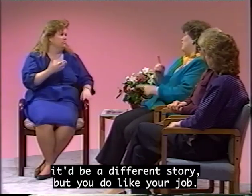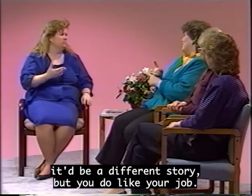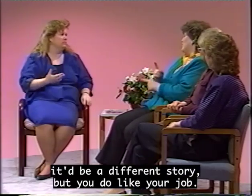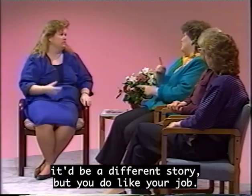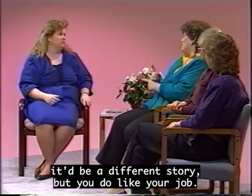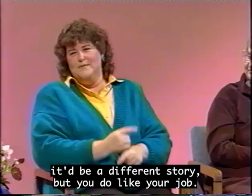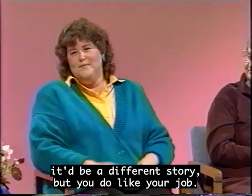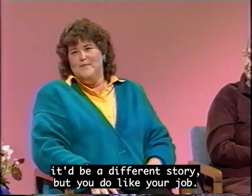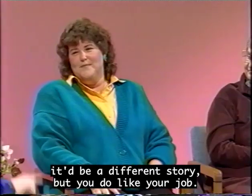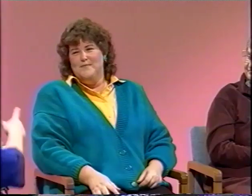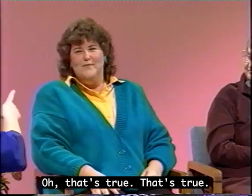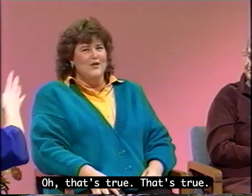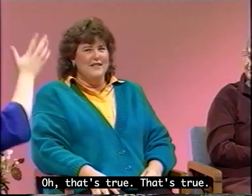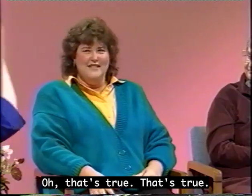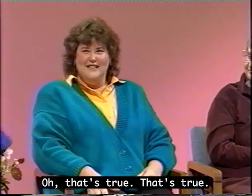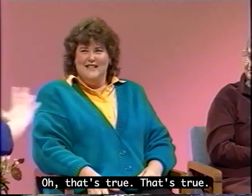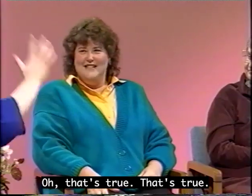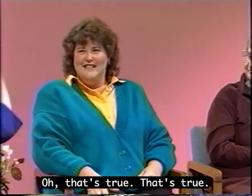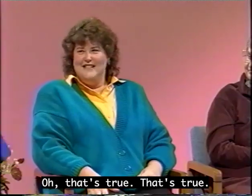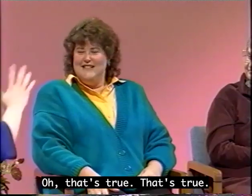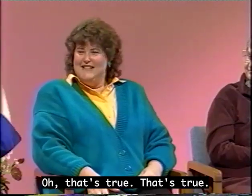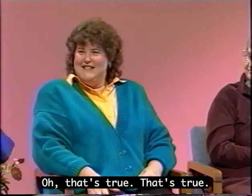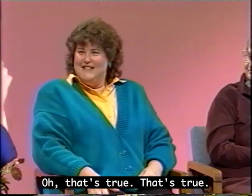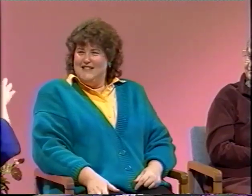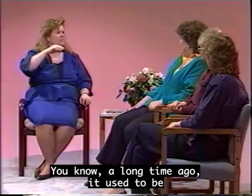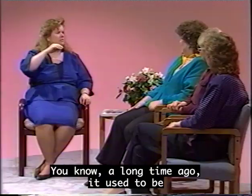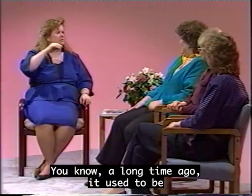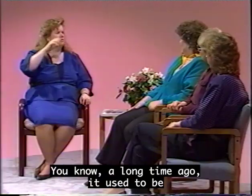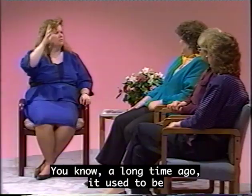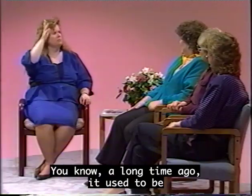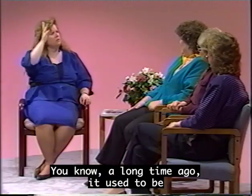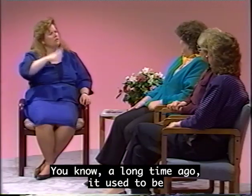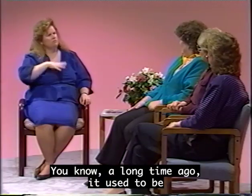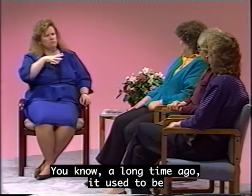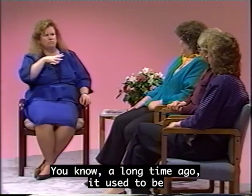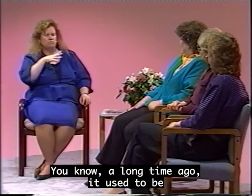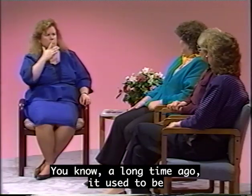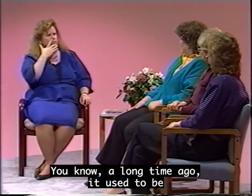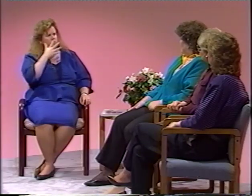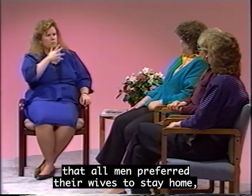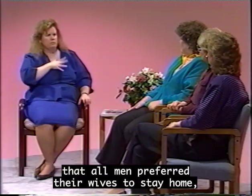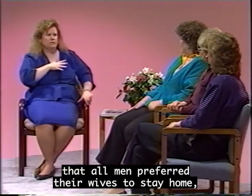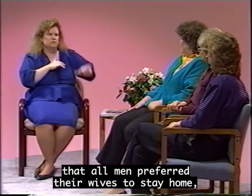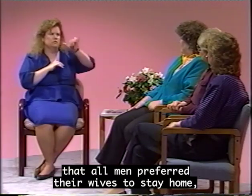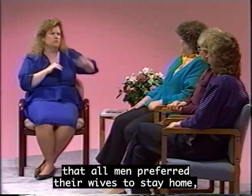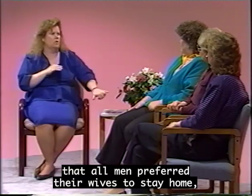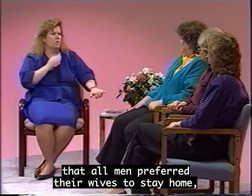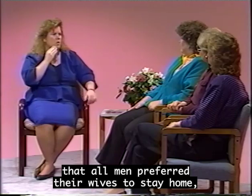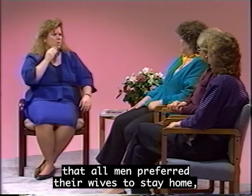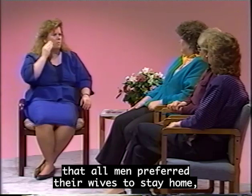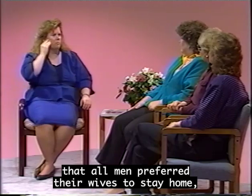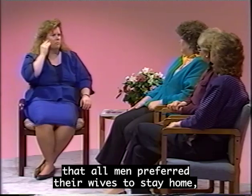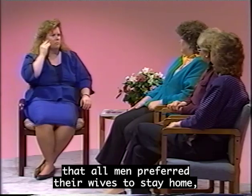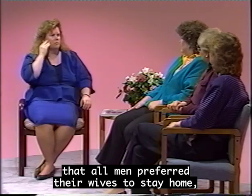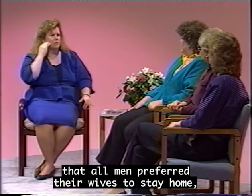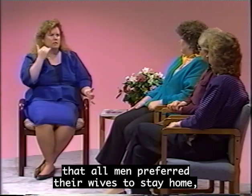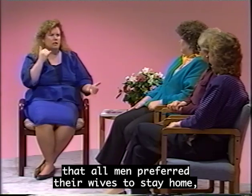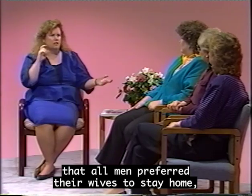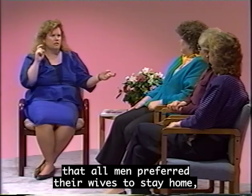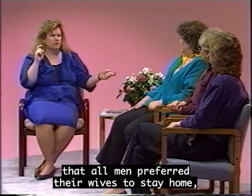story, but you do like your job. That's true. A long time ago, it used to be that all men preferred their wives to stay